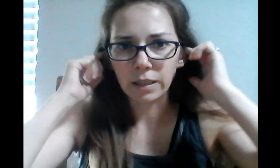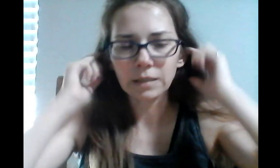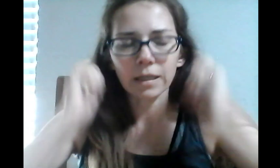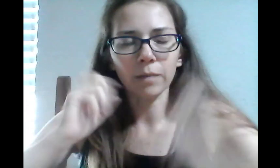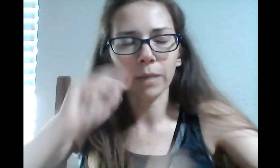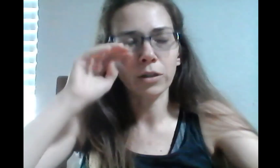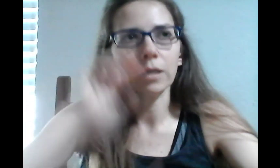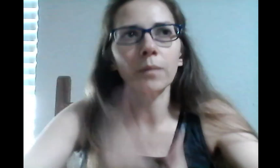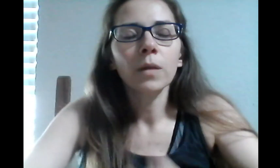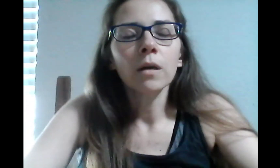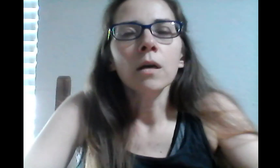inside of my ears up.